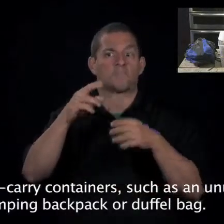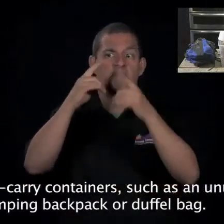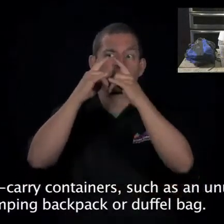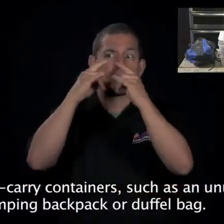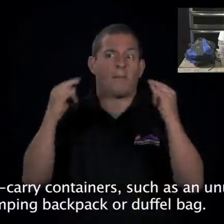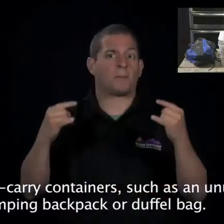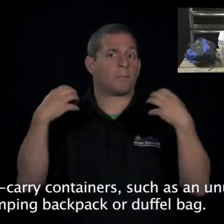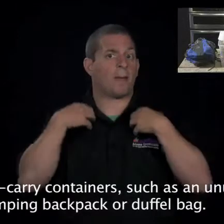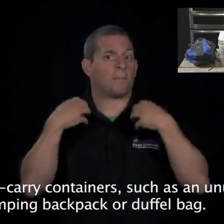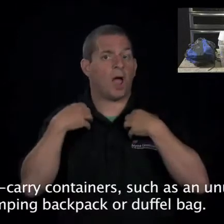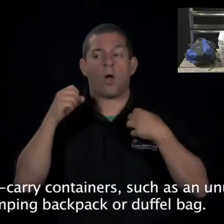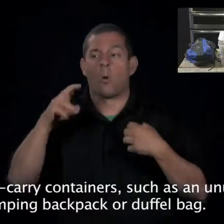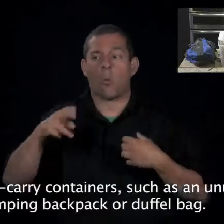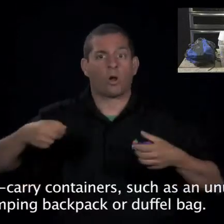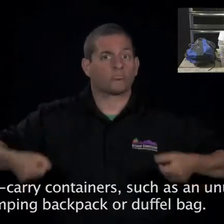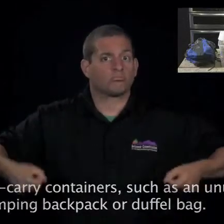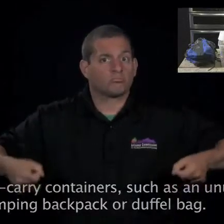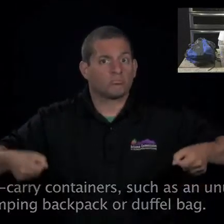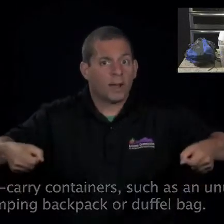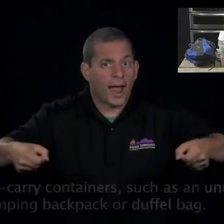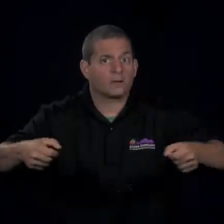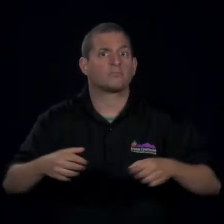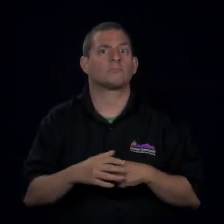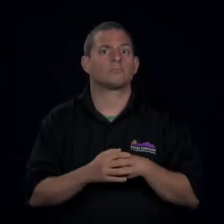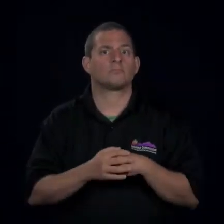camping backpack, or a duffel bag.